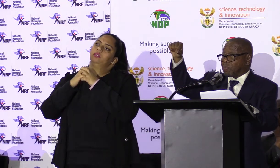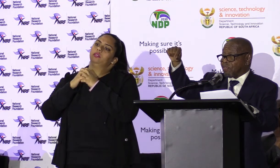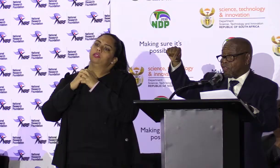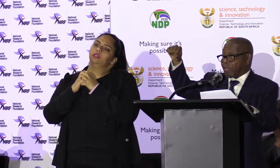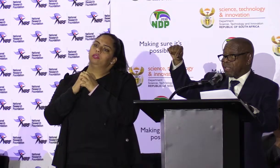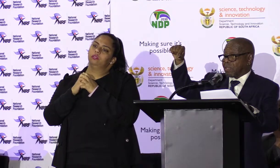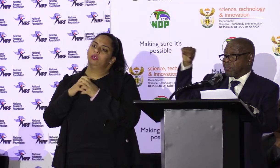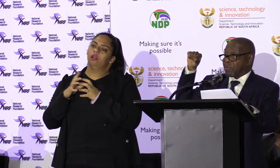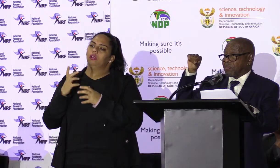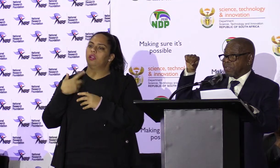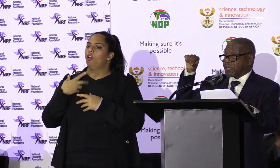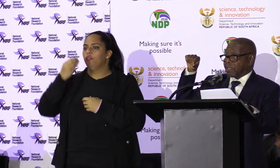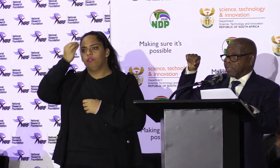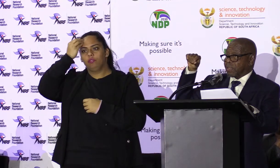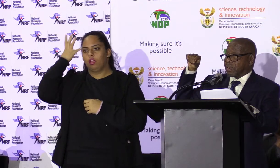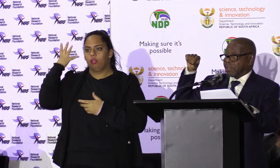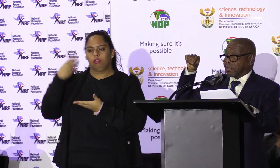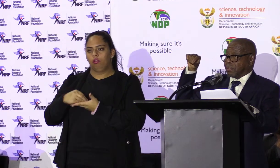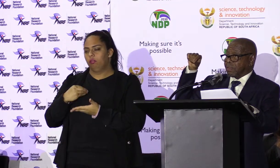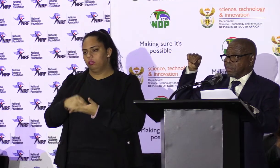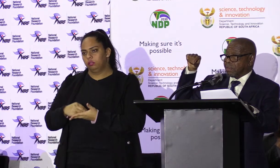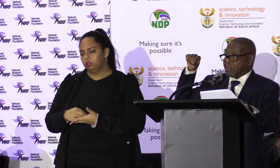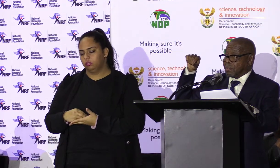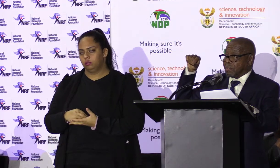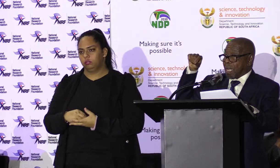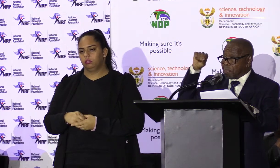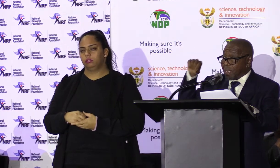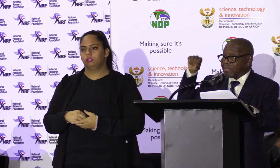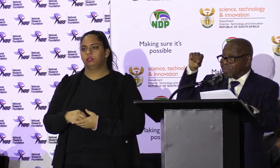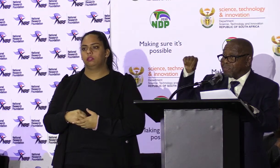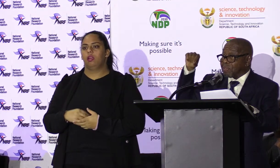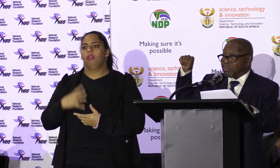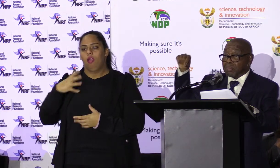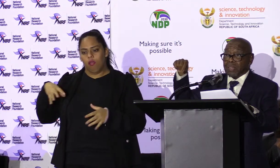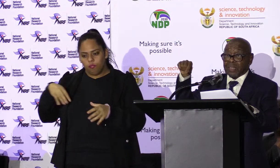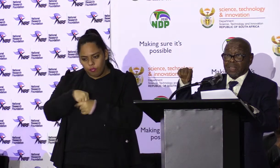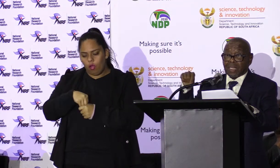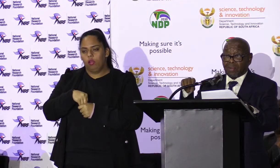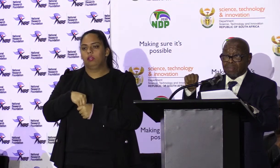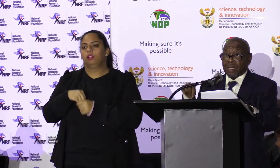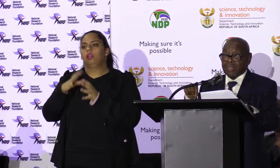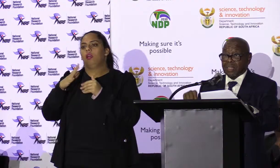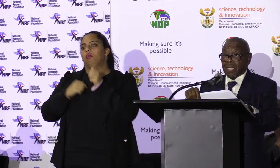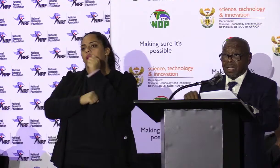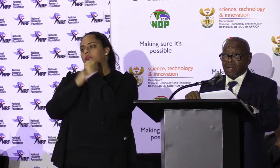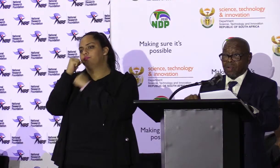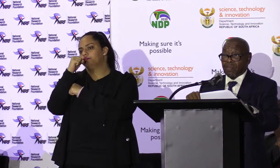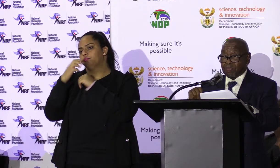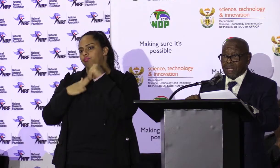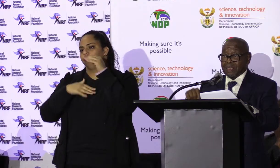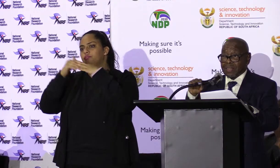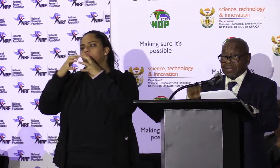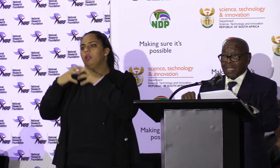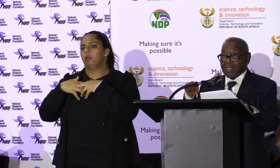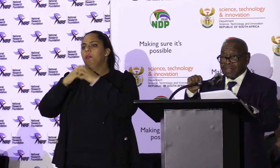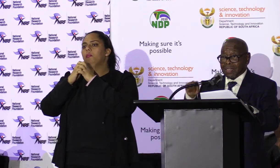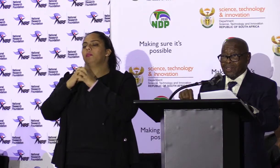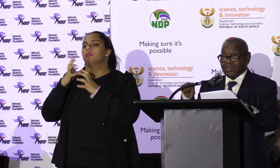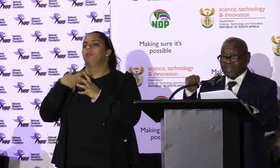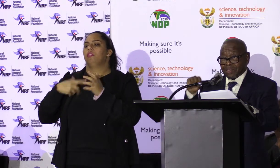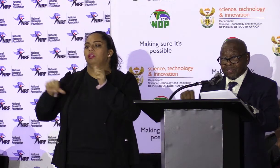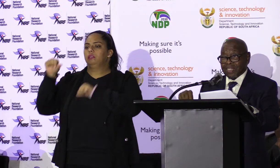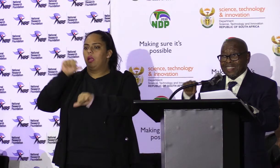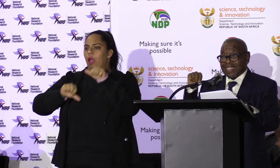mantra. Don't forget that, Professor Skelton. They are part of implementing our mantra of placing